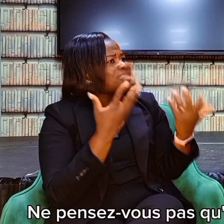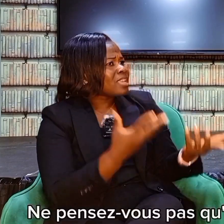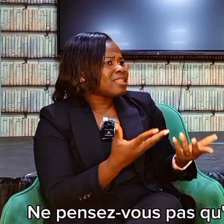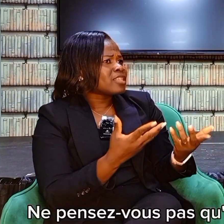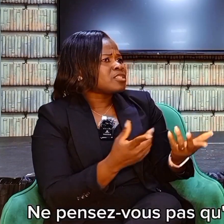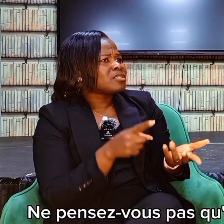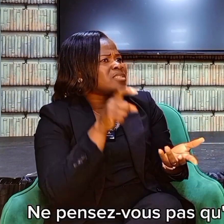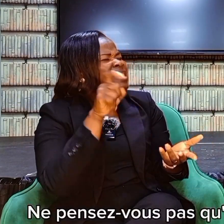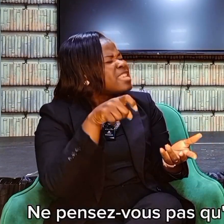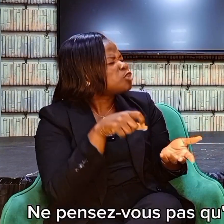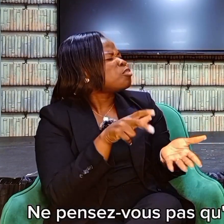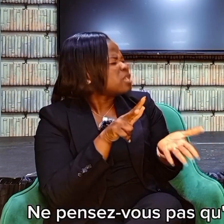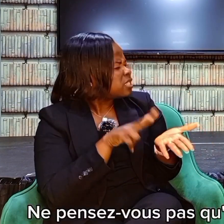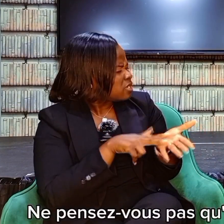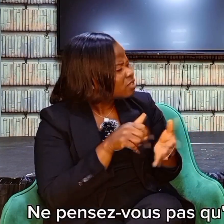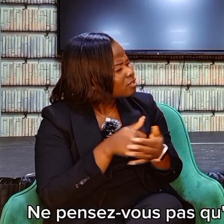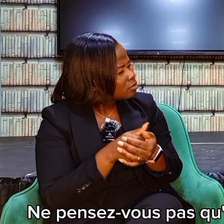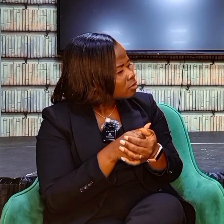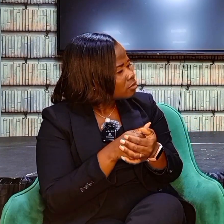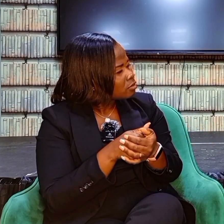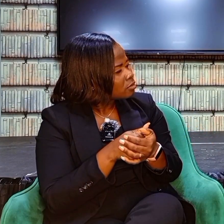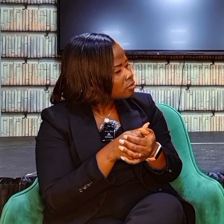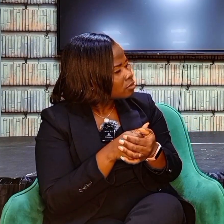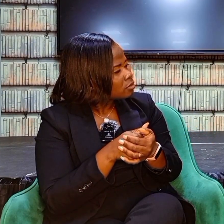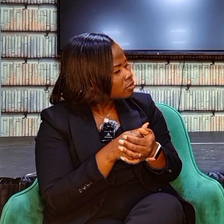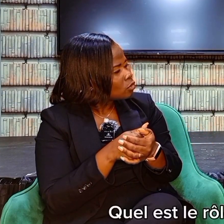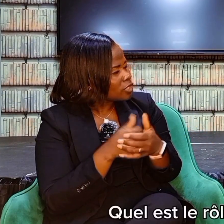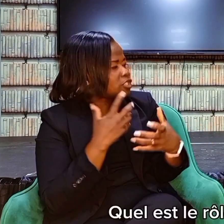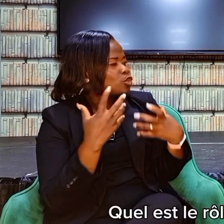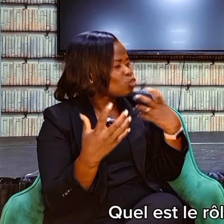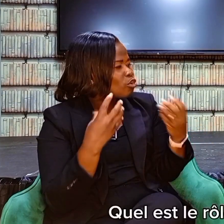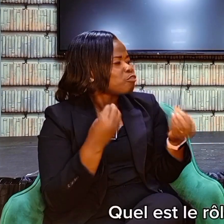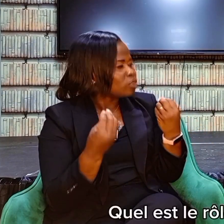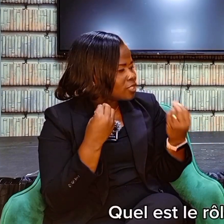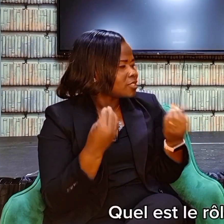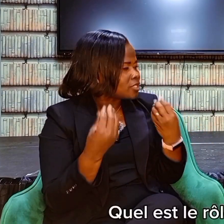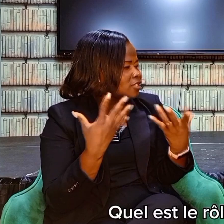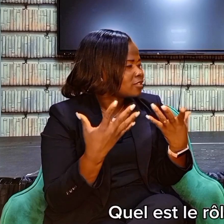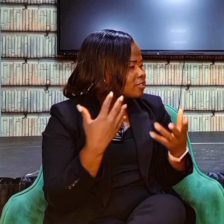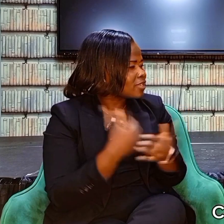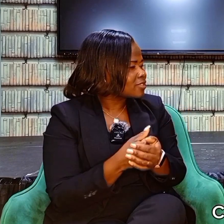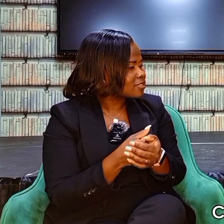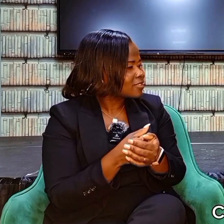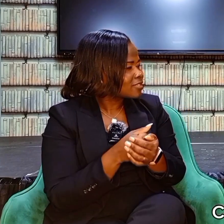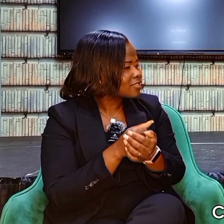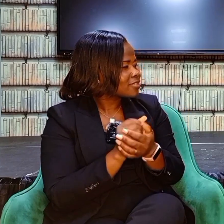don't you think that it needs policy? What is the role of policy?